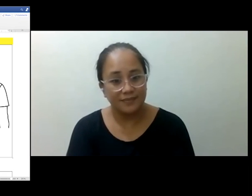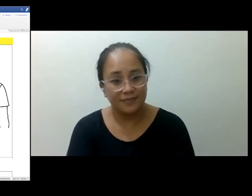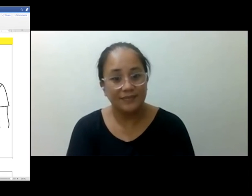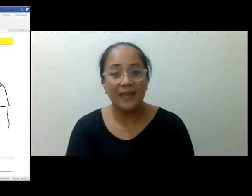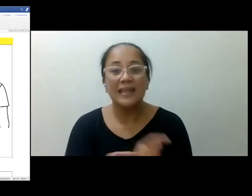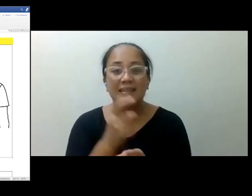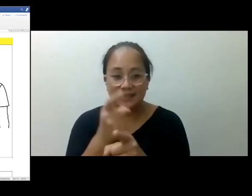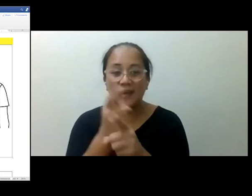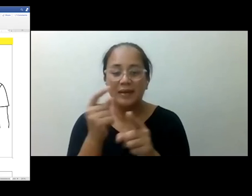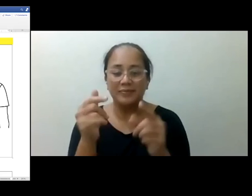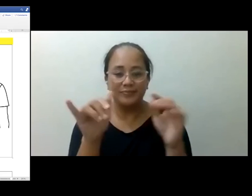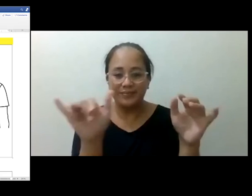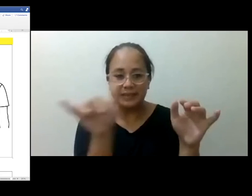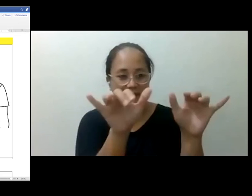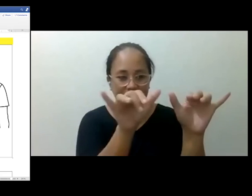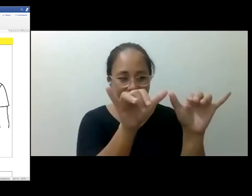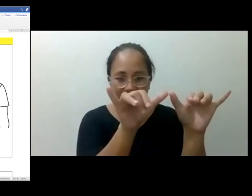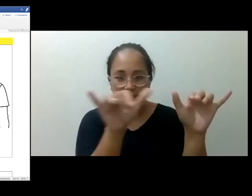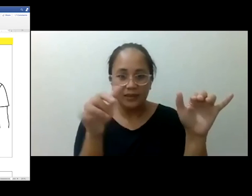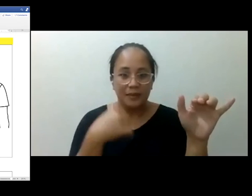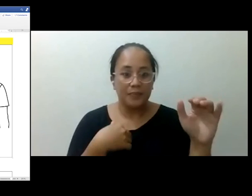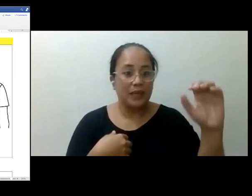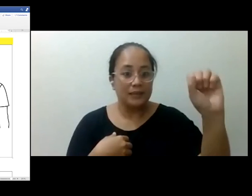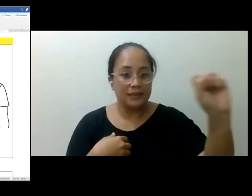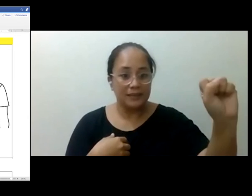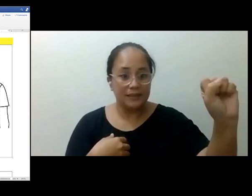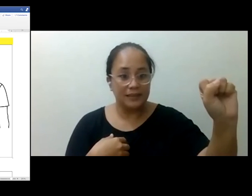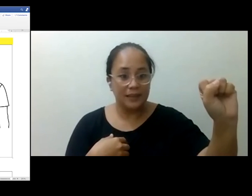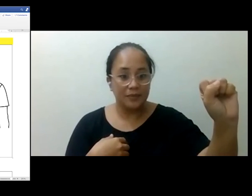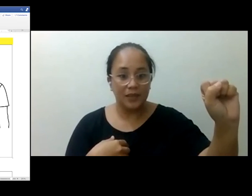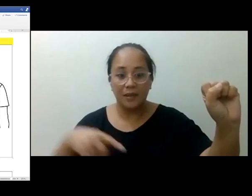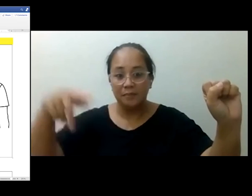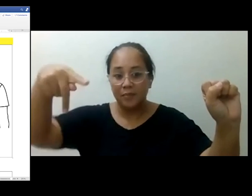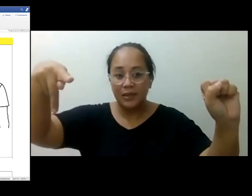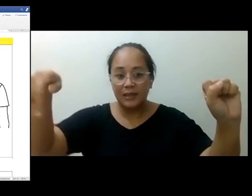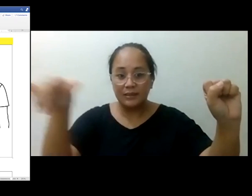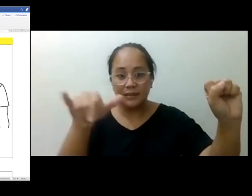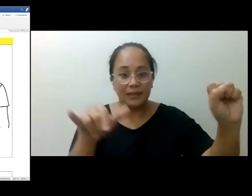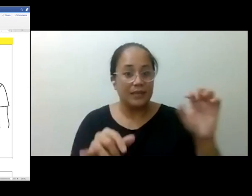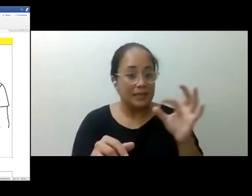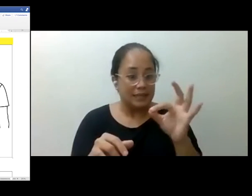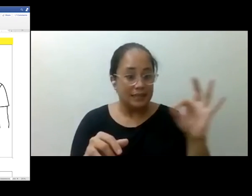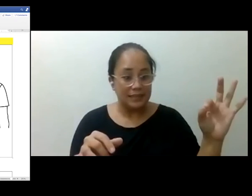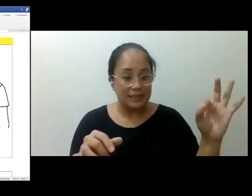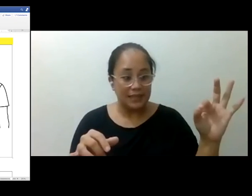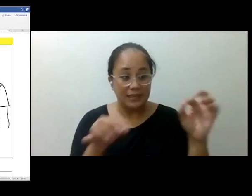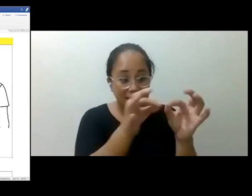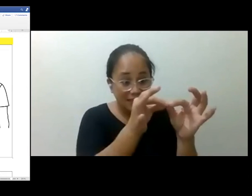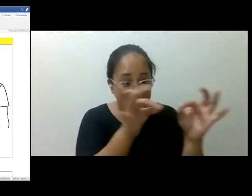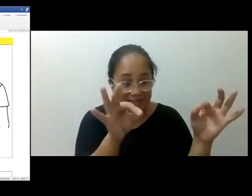it's on the same line. Subject and predicate on the same line, sentence and question word on the same